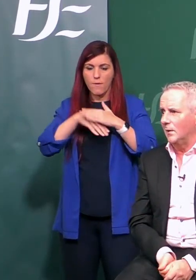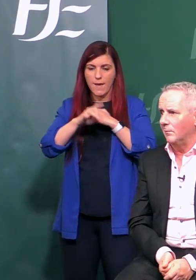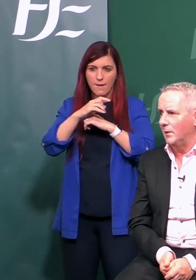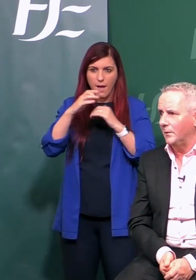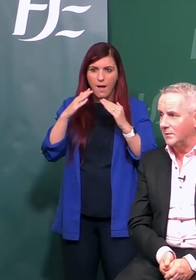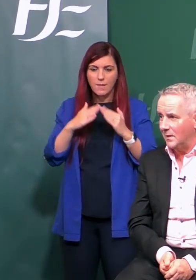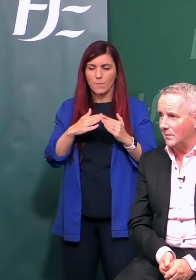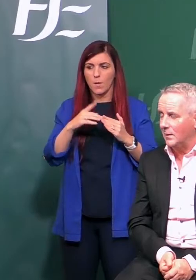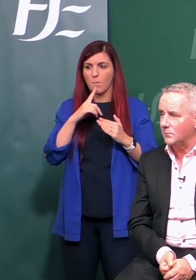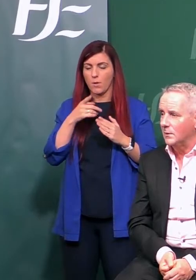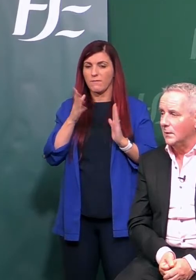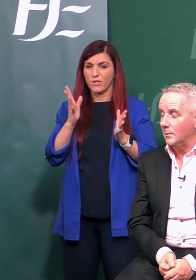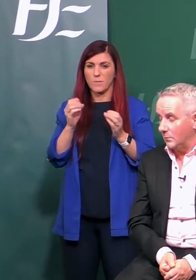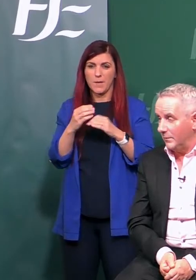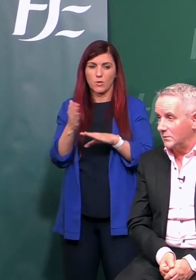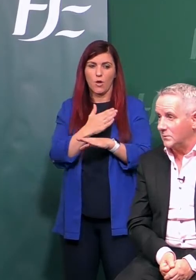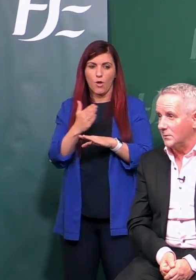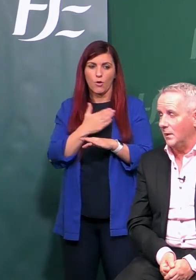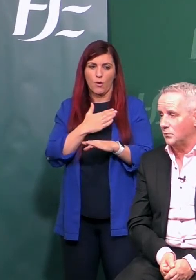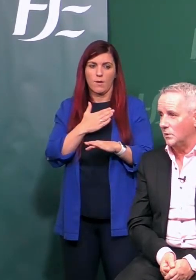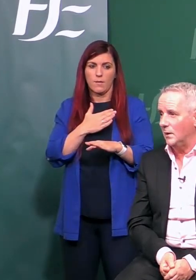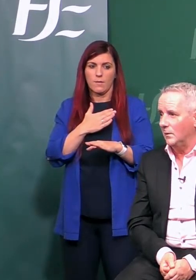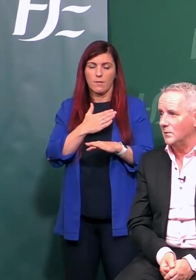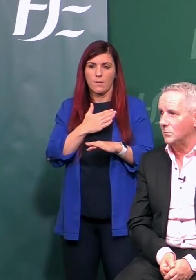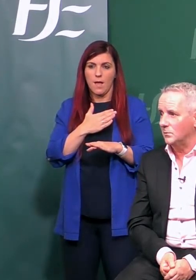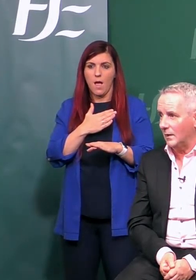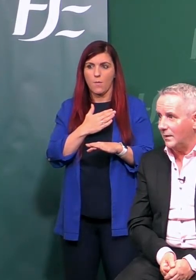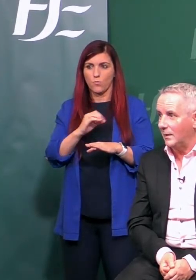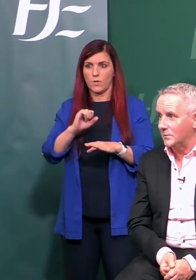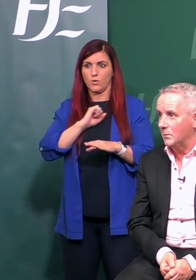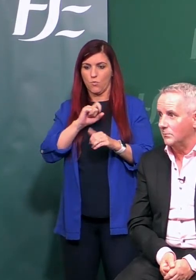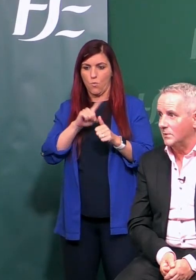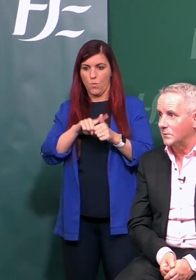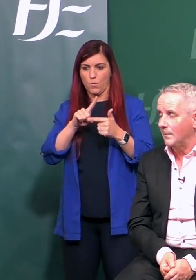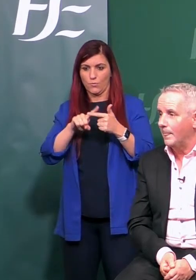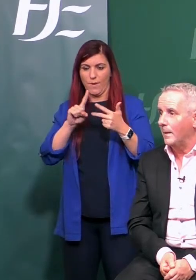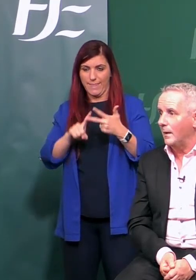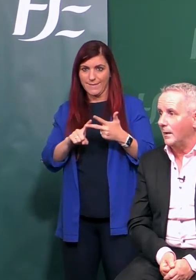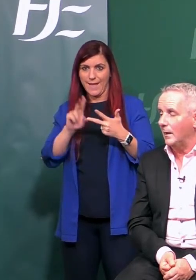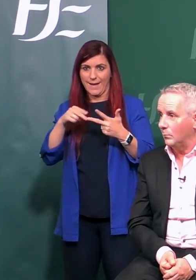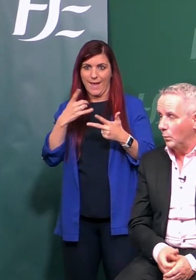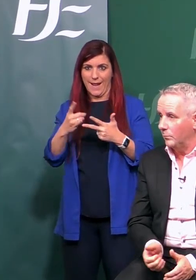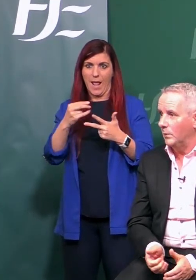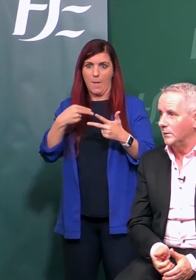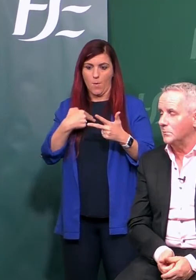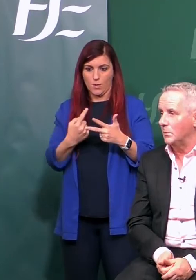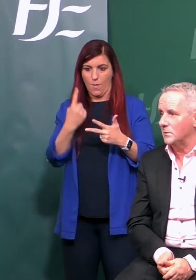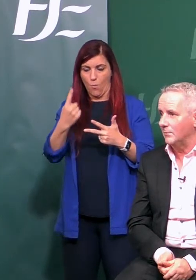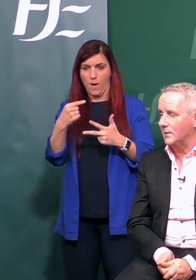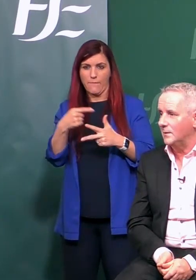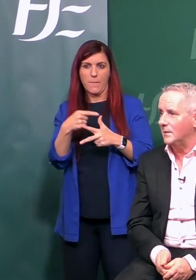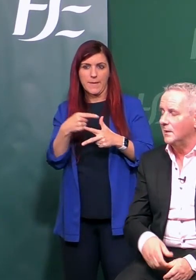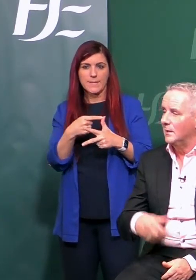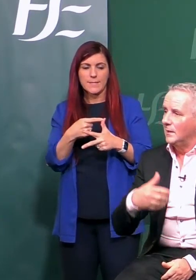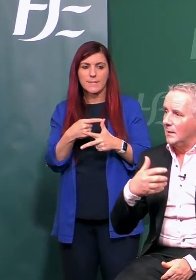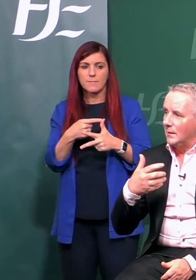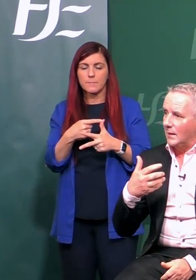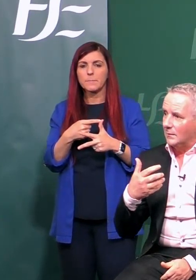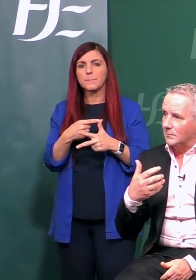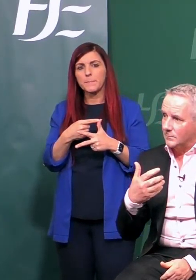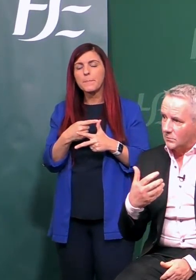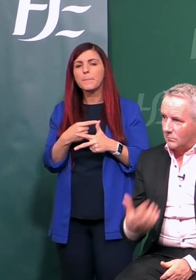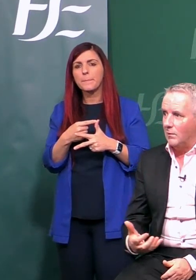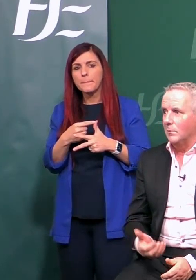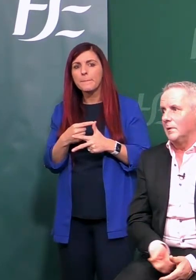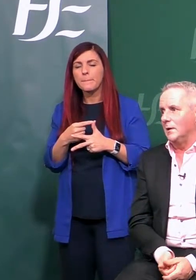did say earlier on, I'm convinced are 3 areas that can get us out of this. And one was most definitely